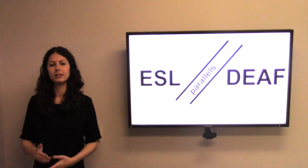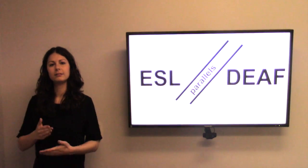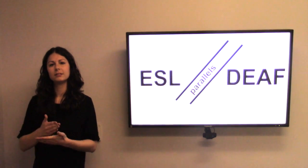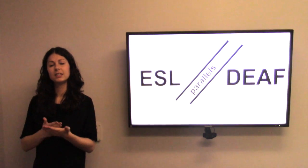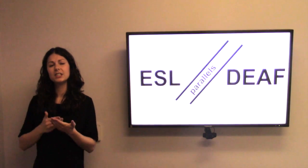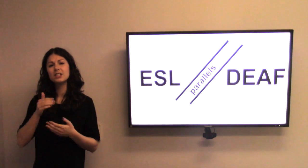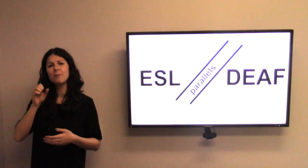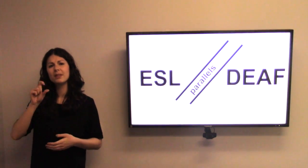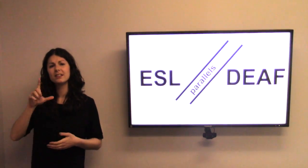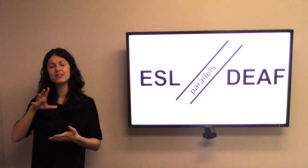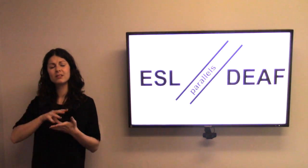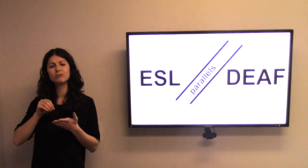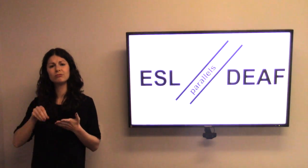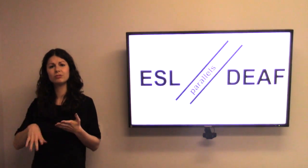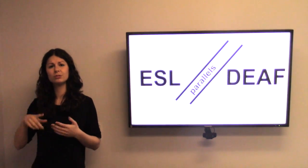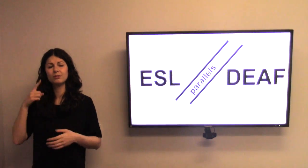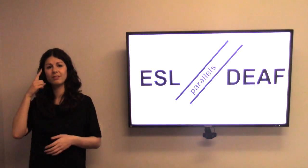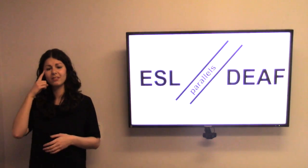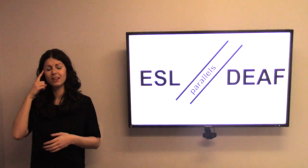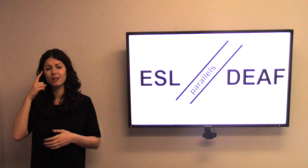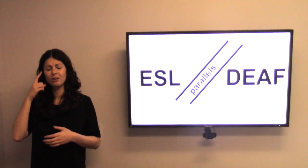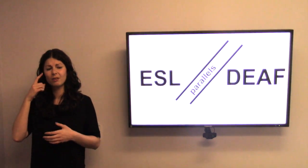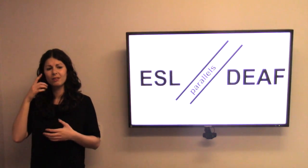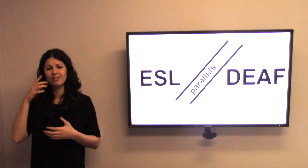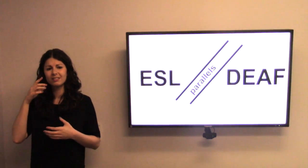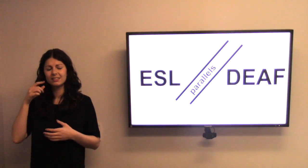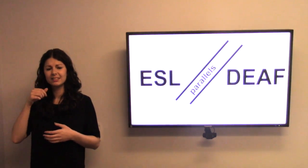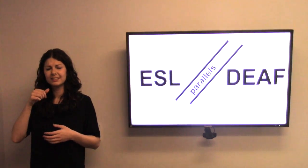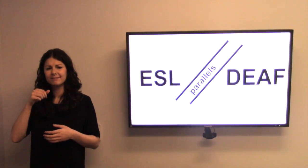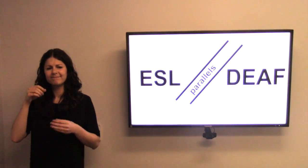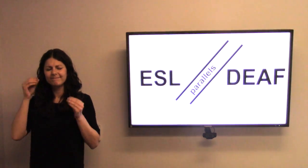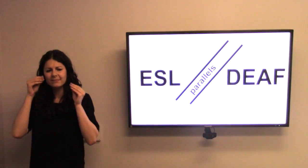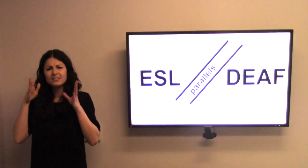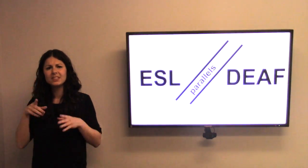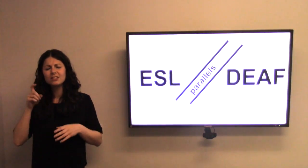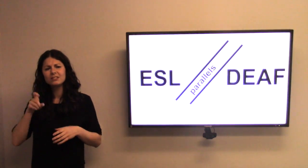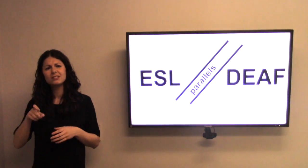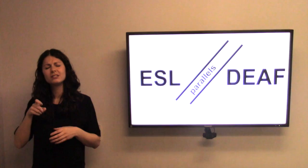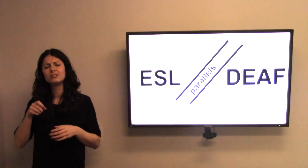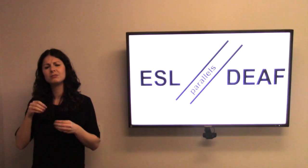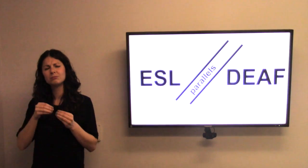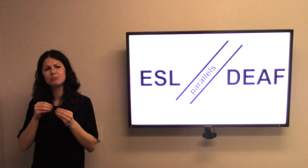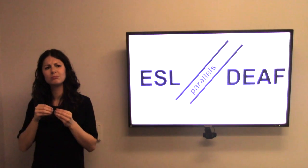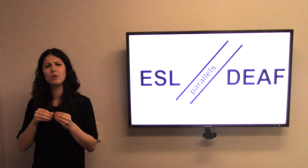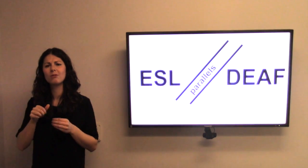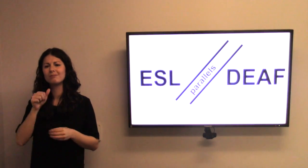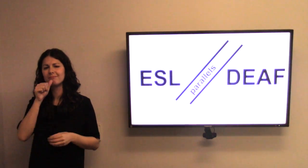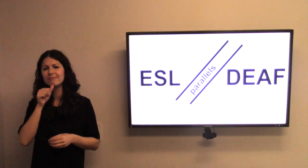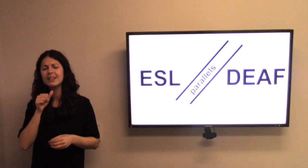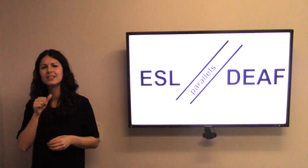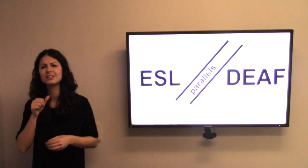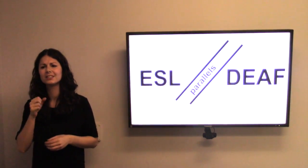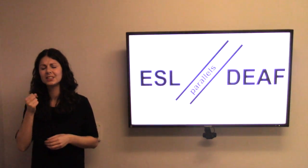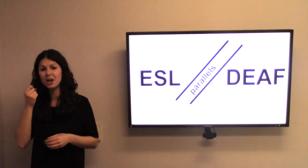Some ESL students say that teachers should be more patient and understand that ESL students may learn in a different way, but they still can